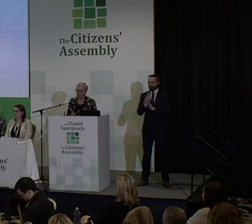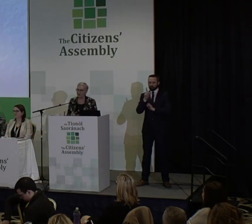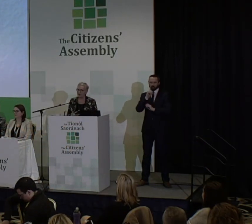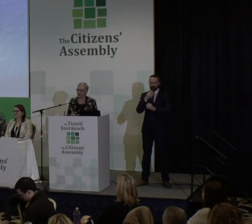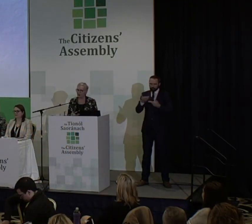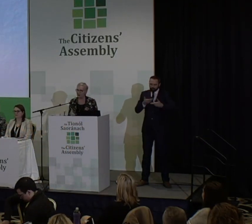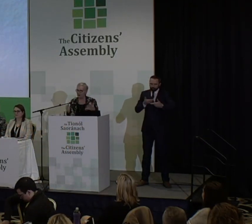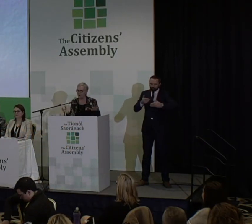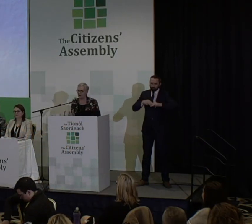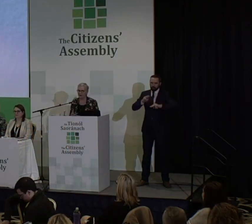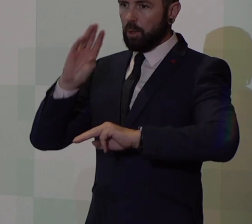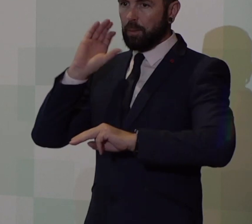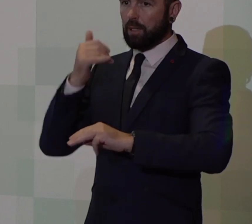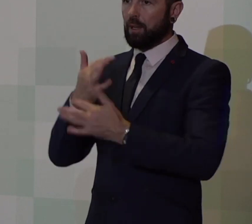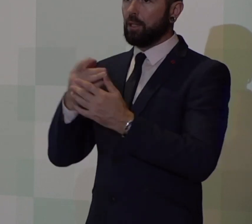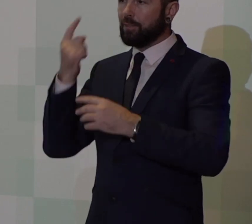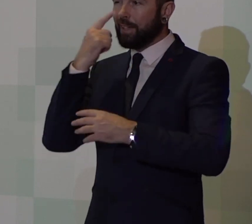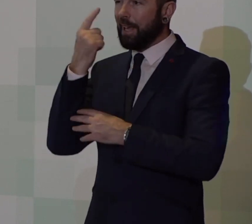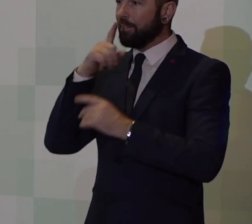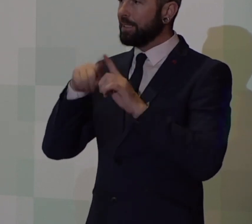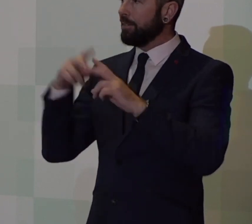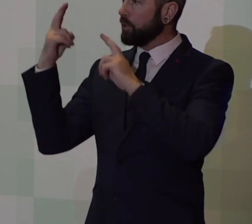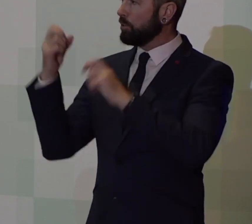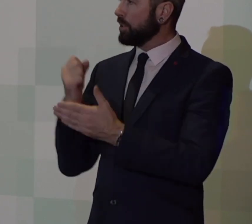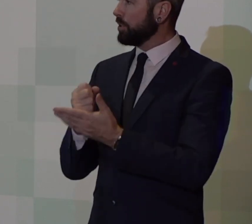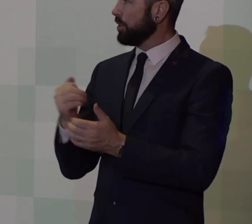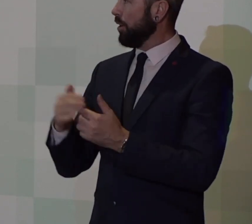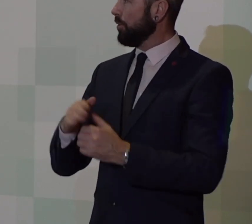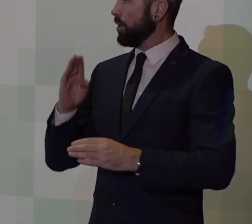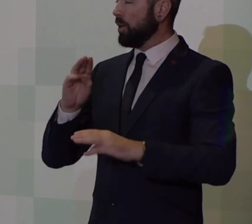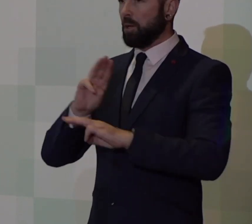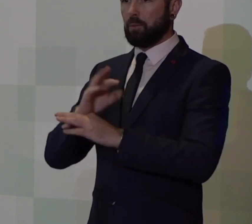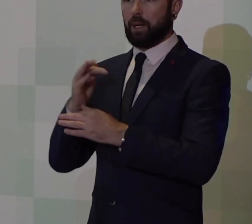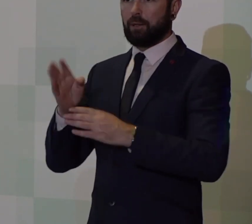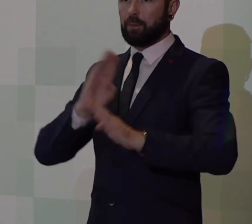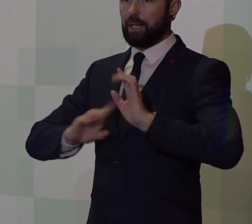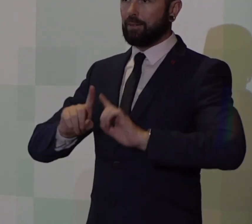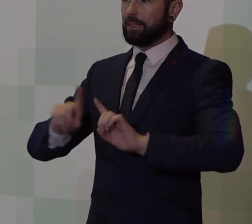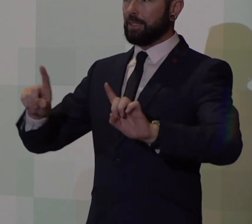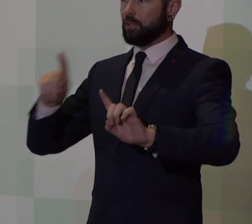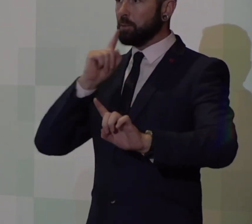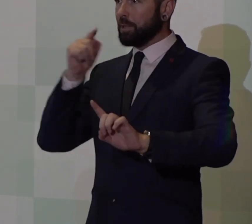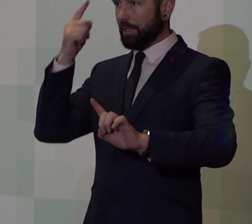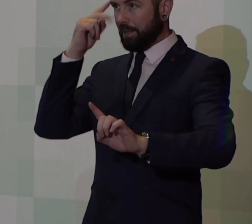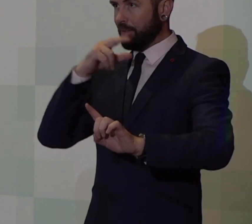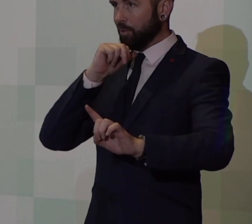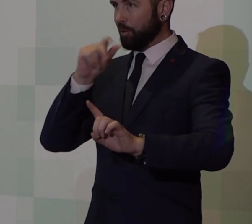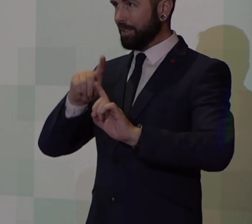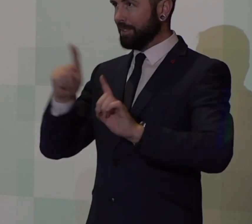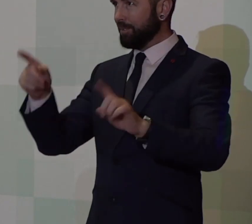them. There's quite a lot of evidence in different research studies of parents behaving differently, even though they think they